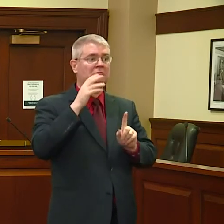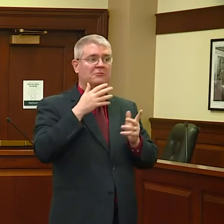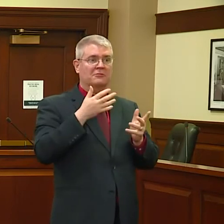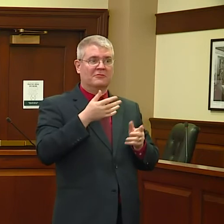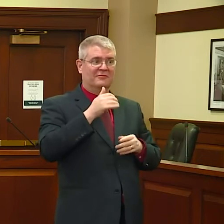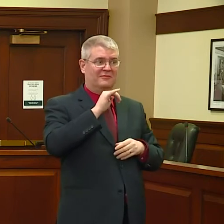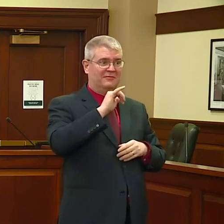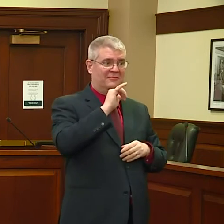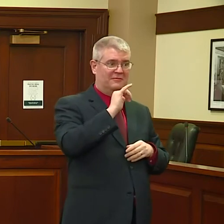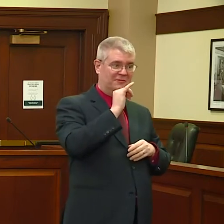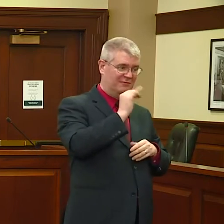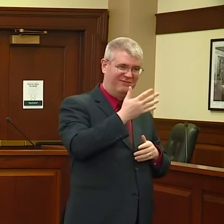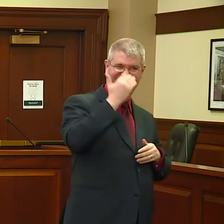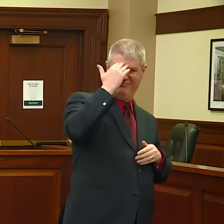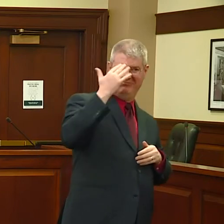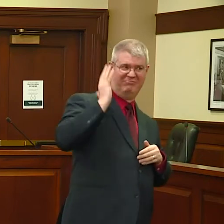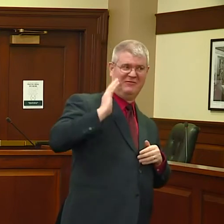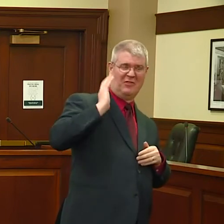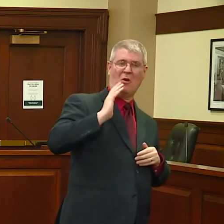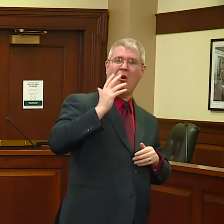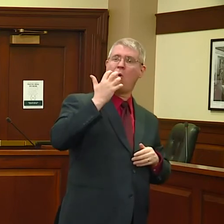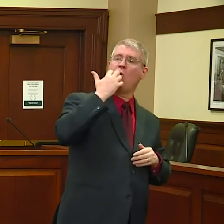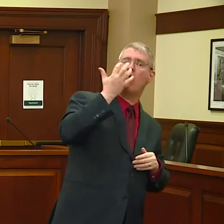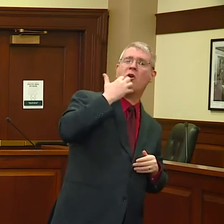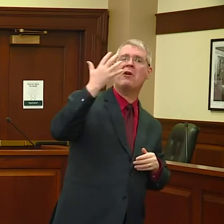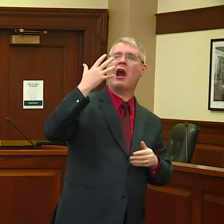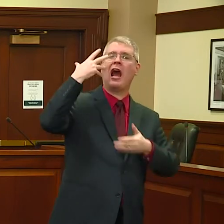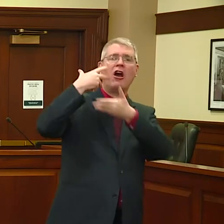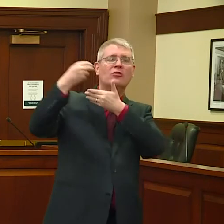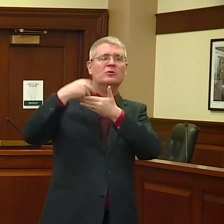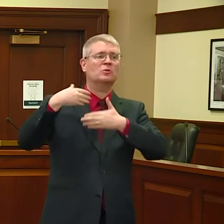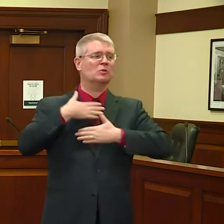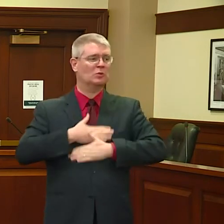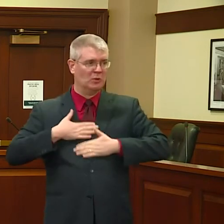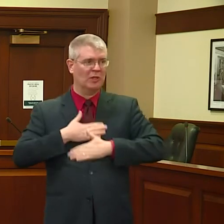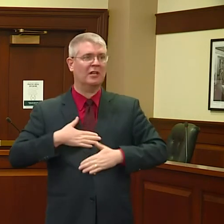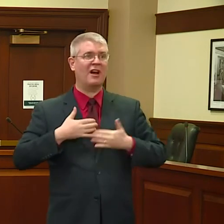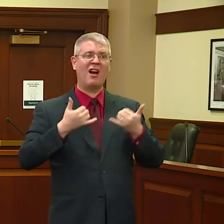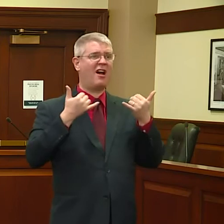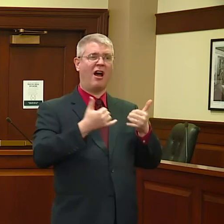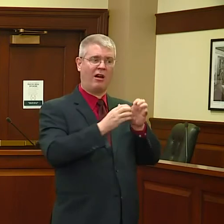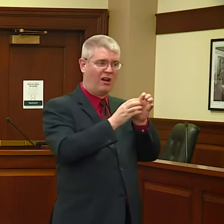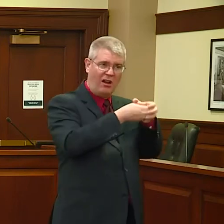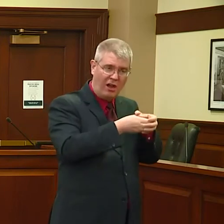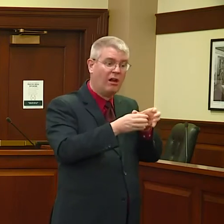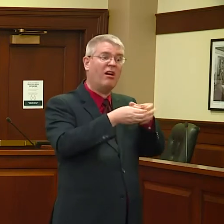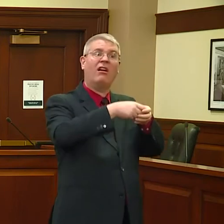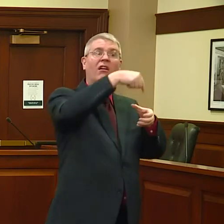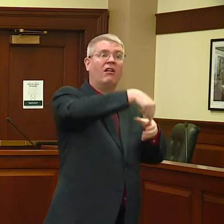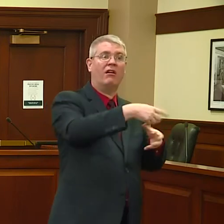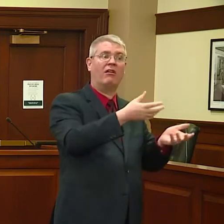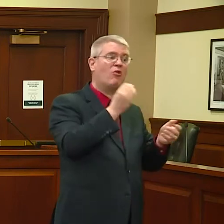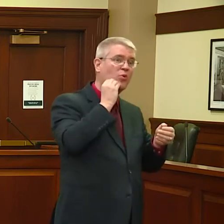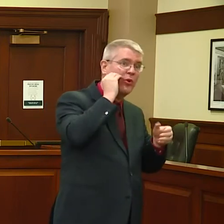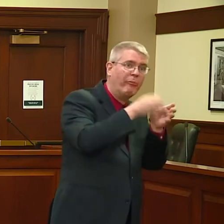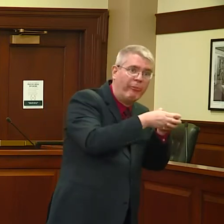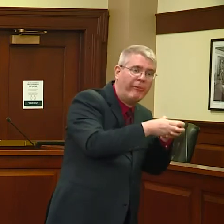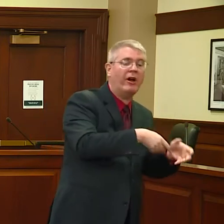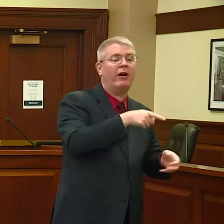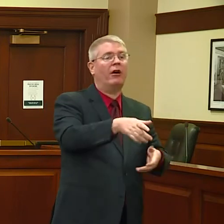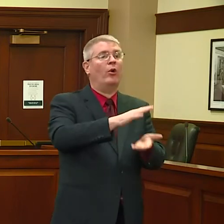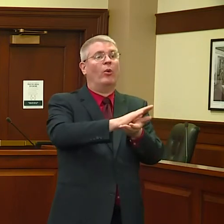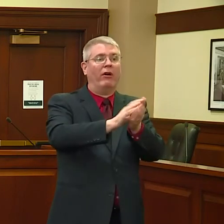together. These factors increase the opportunities for the virus to spread. The fall has also brought on